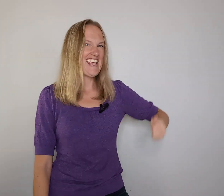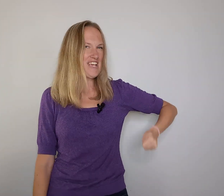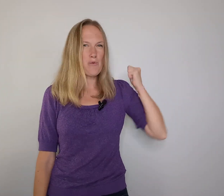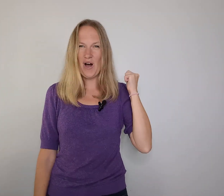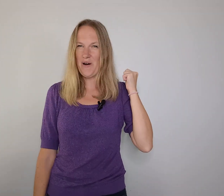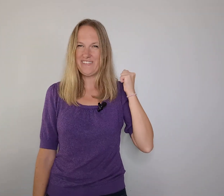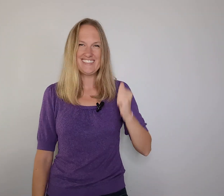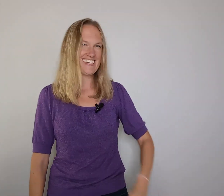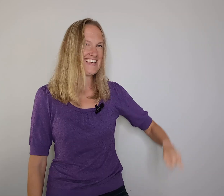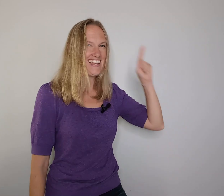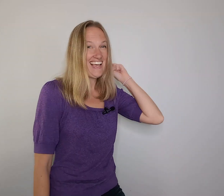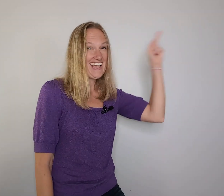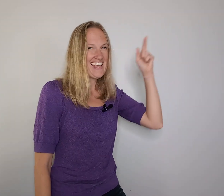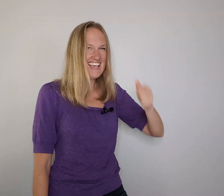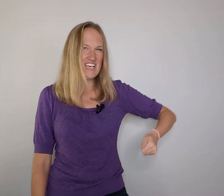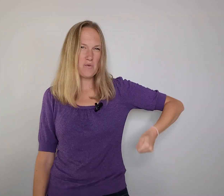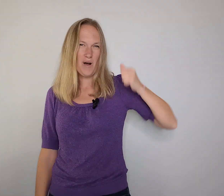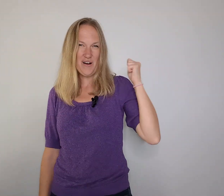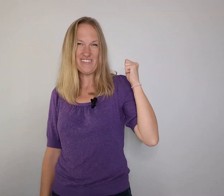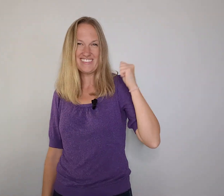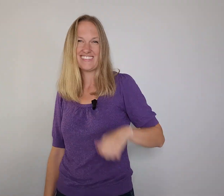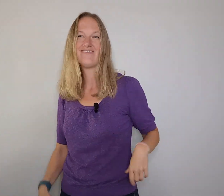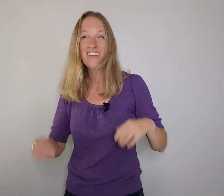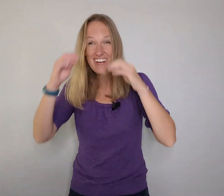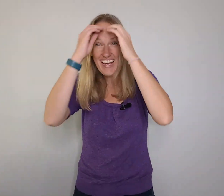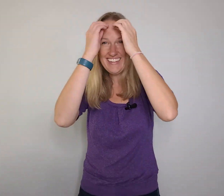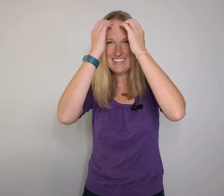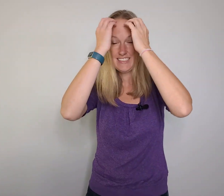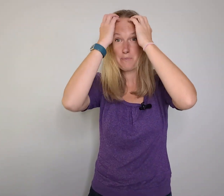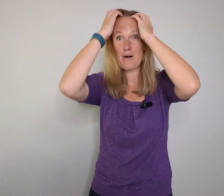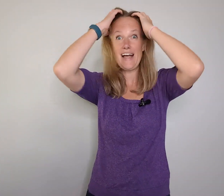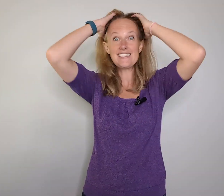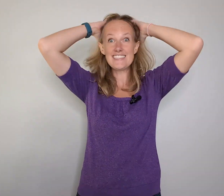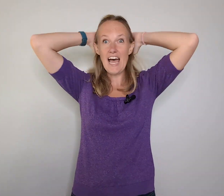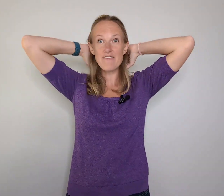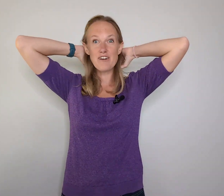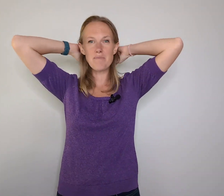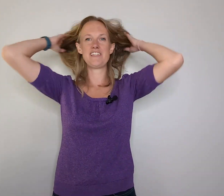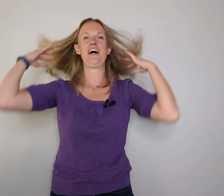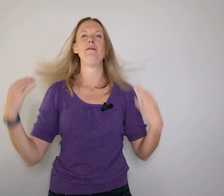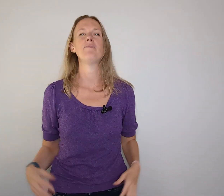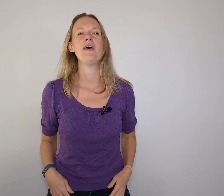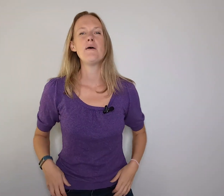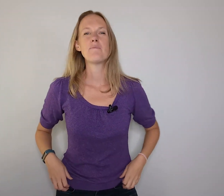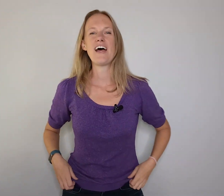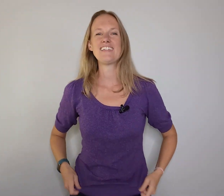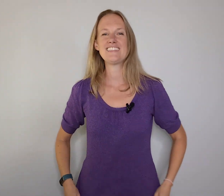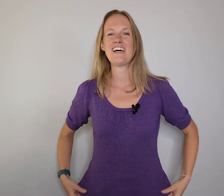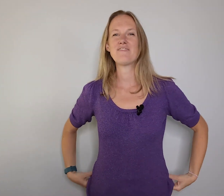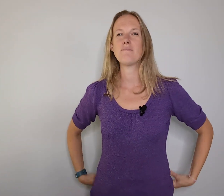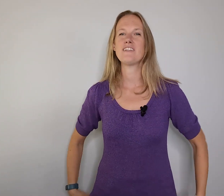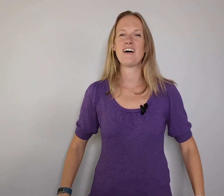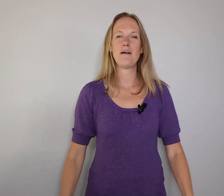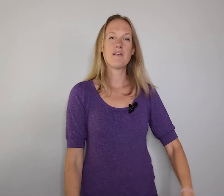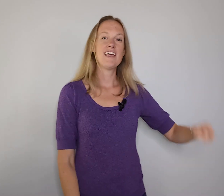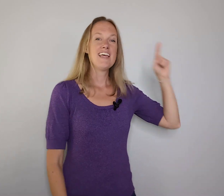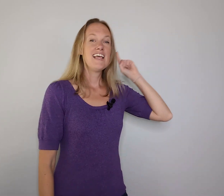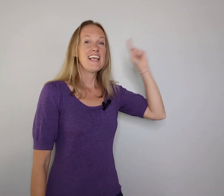He won't. He won't. Okay? Let's practice that from the top. Practice that from the top.